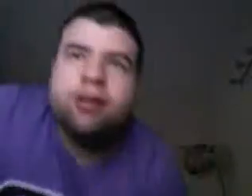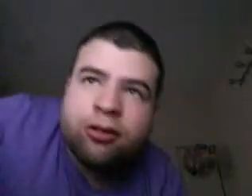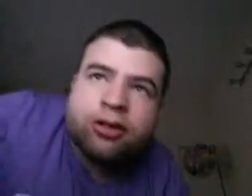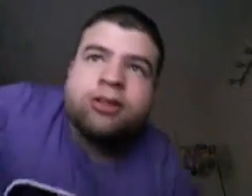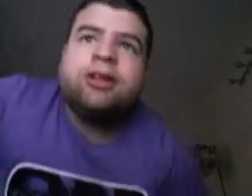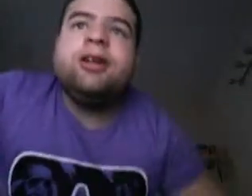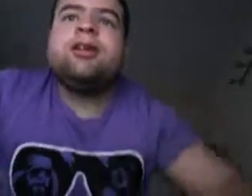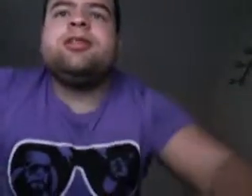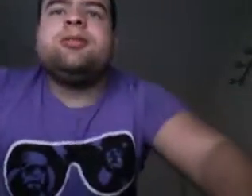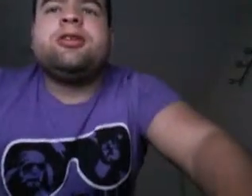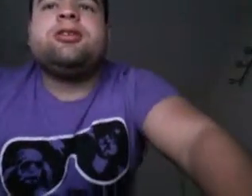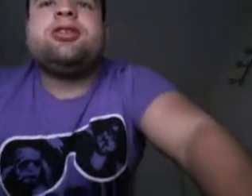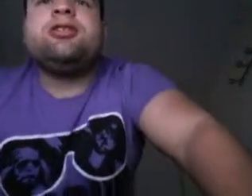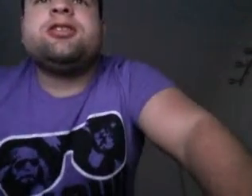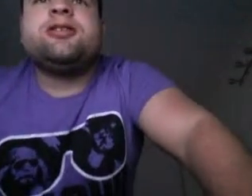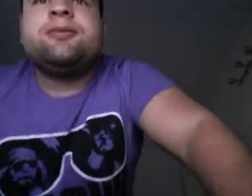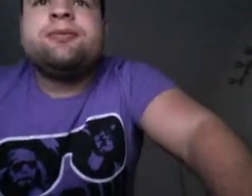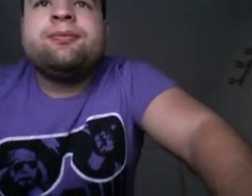Randy Orton today, and tomorrow John Cena.